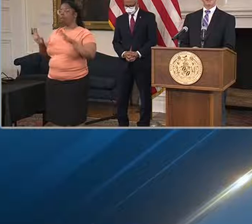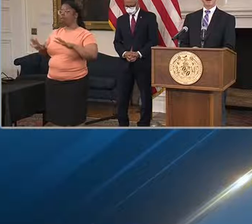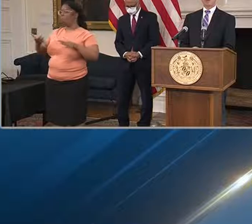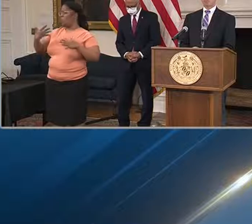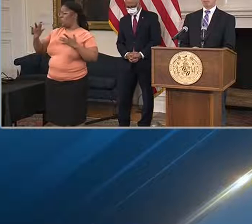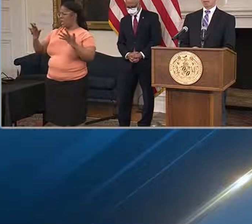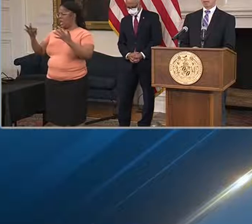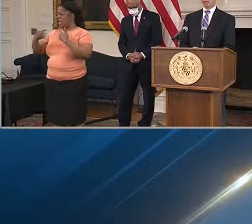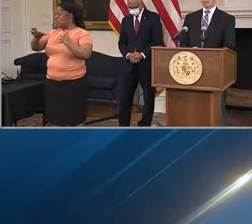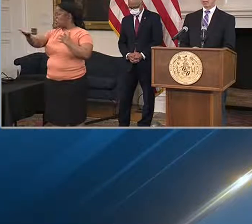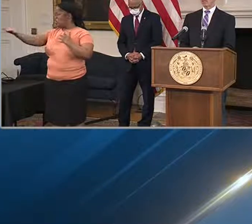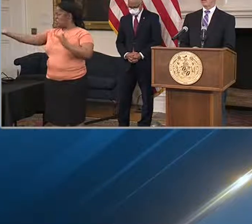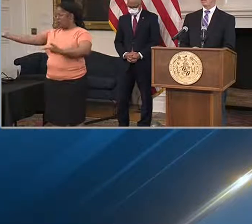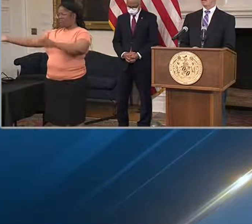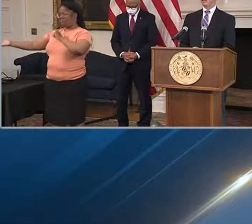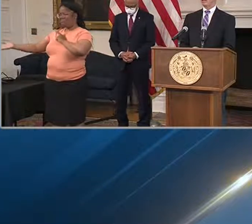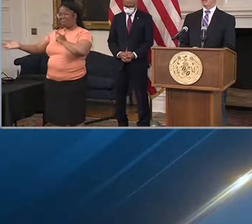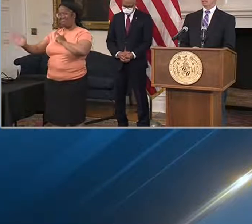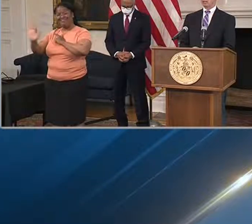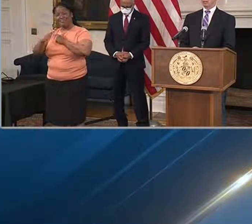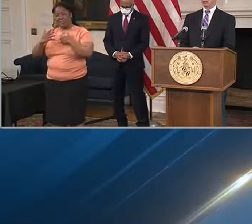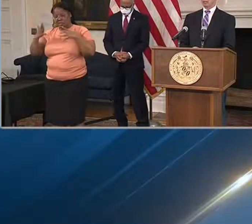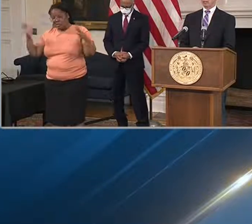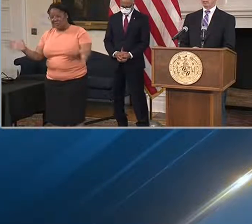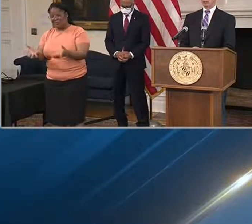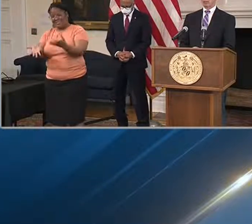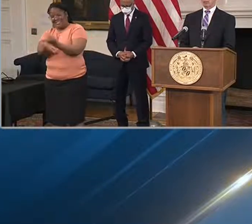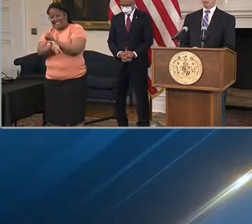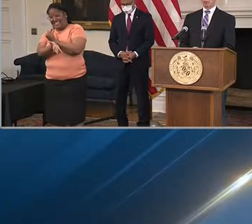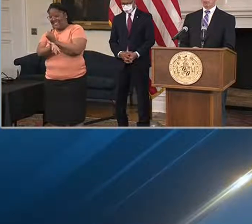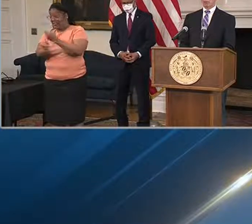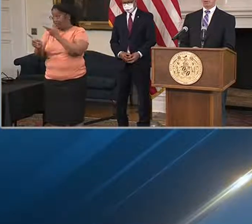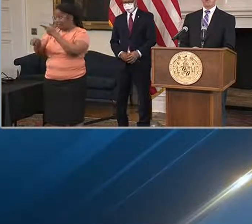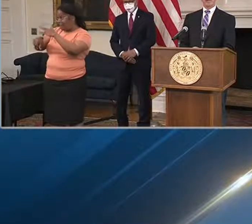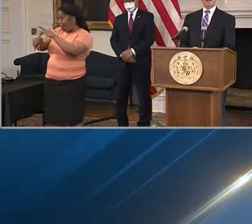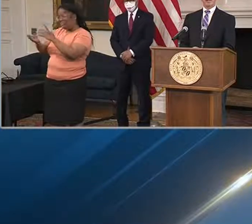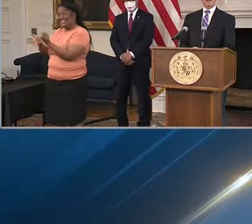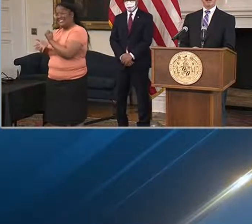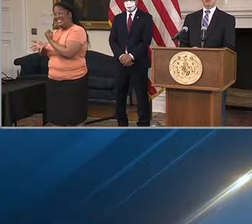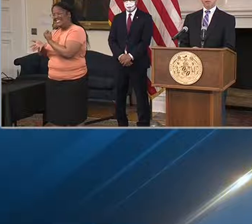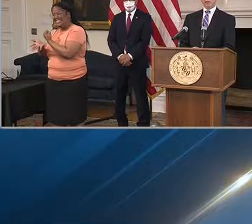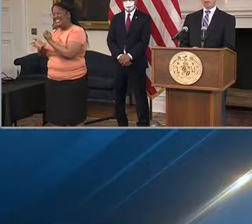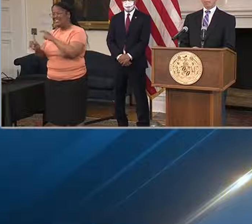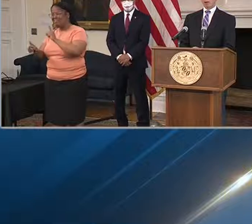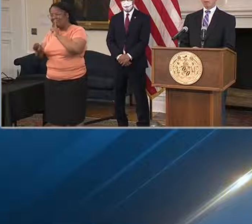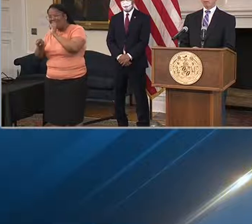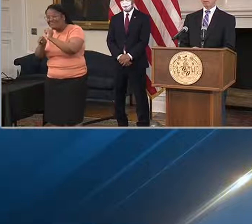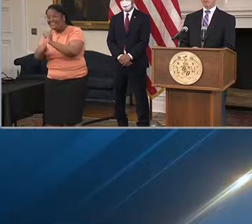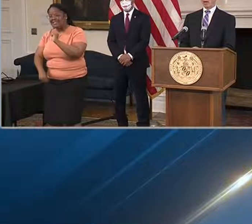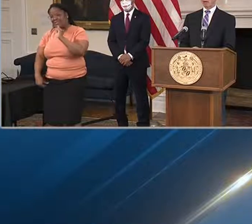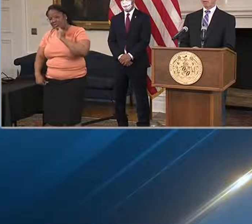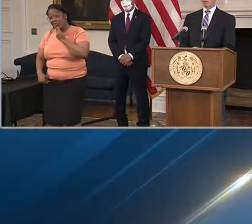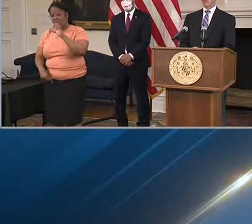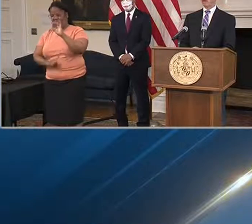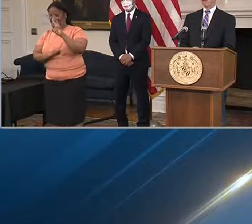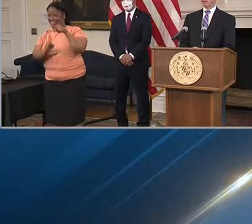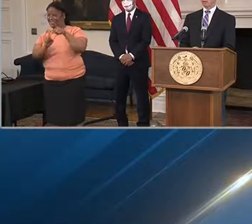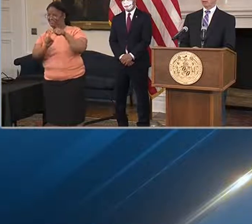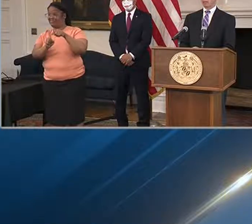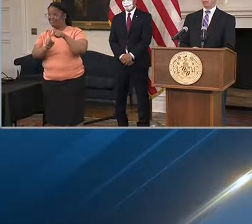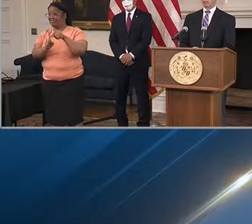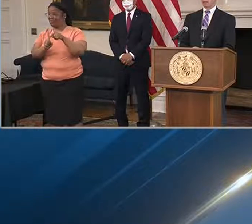reasons why that is not a good plan. COVID-19 is a serious illness, as we've learned. More than 8,300 Marylanders have died